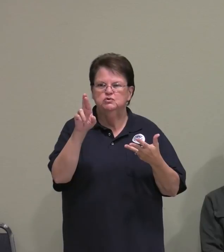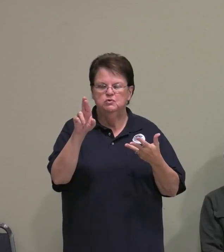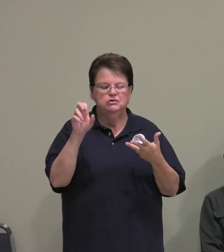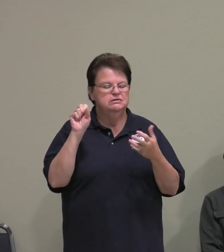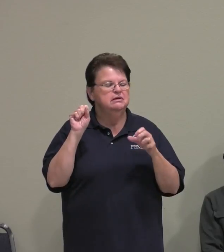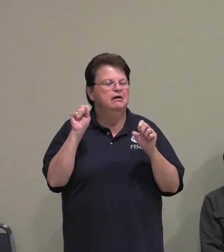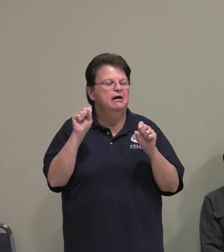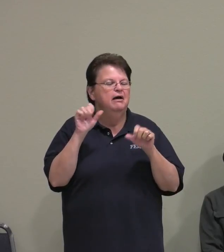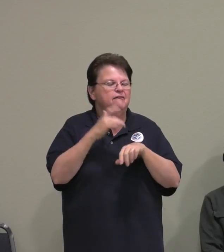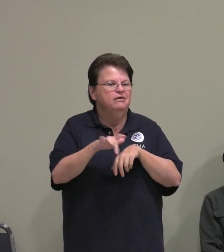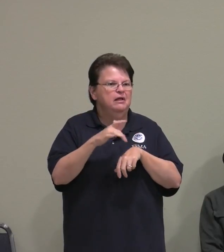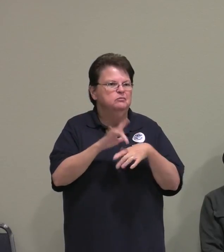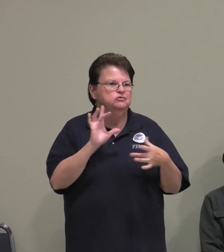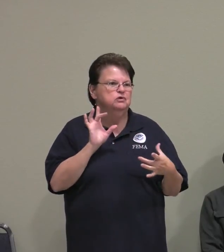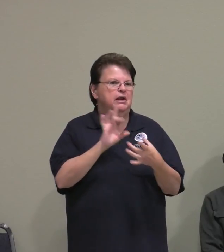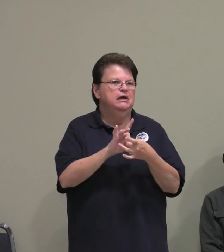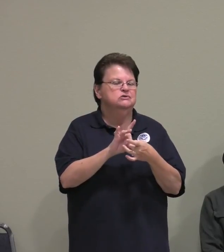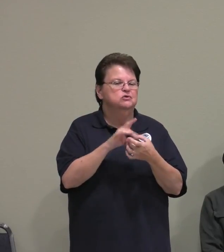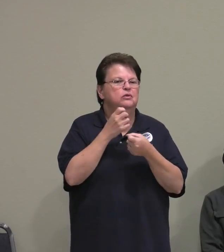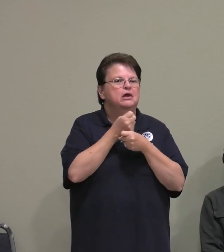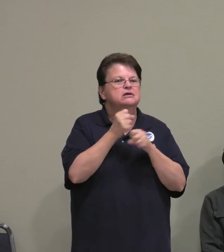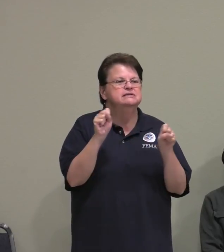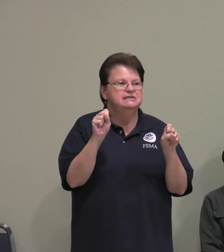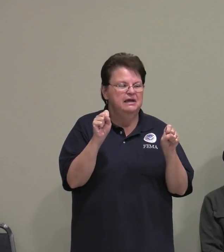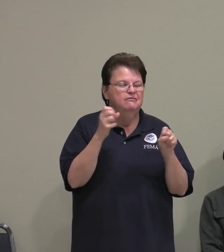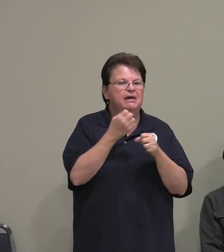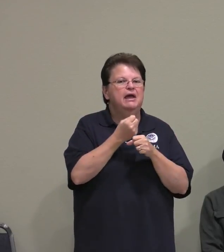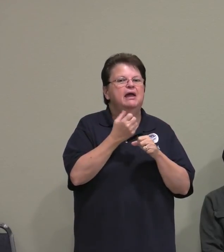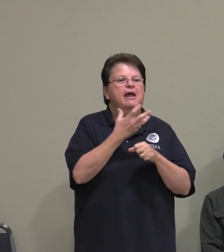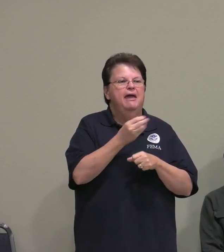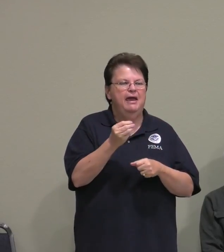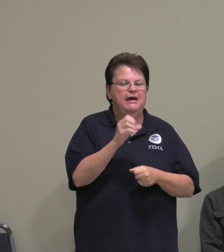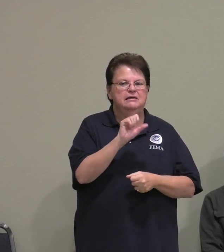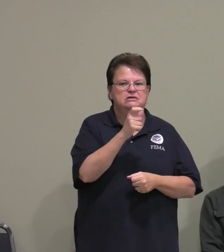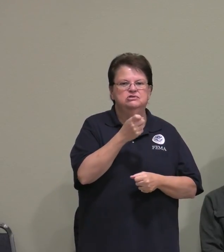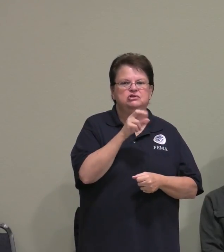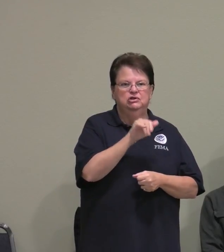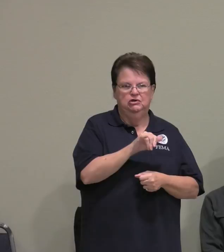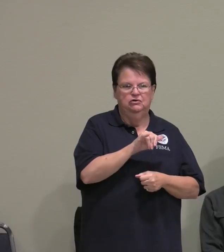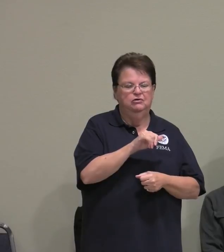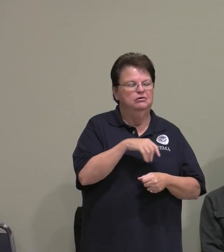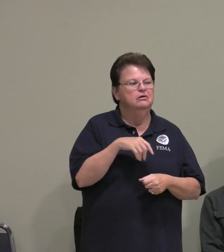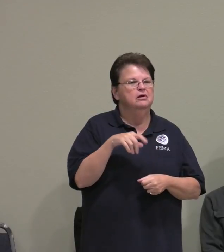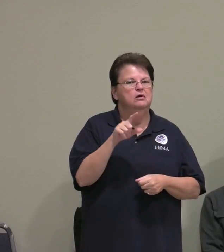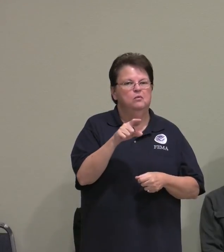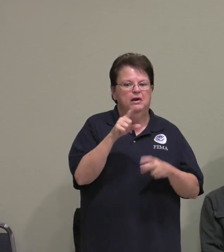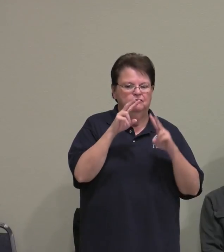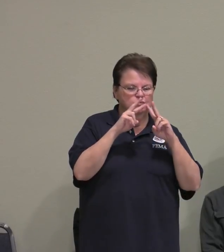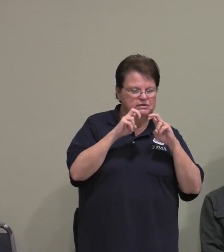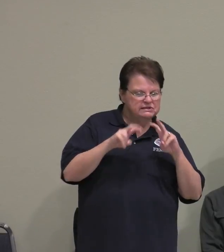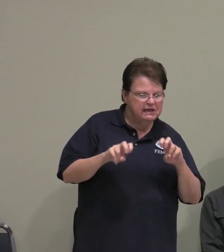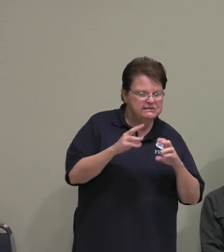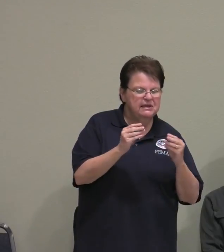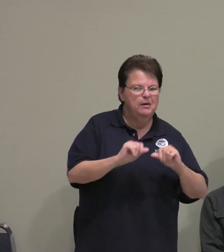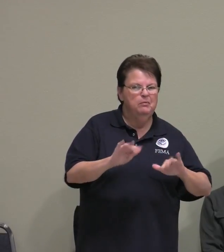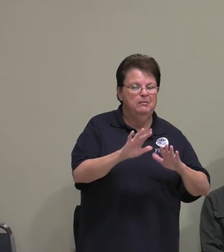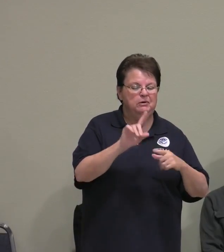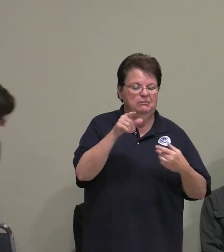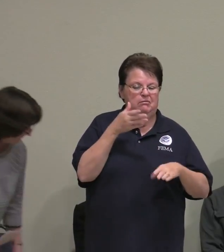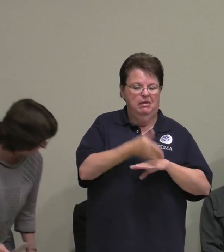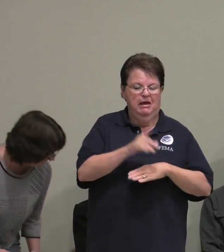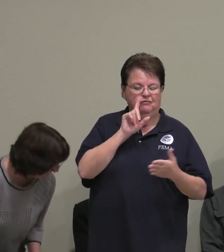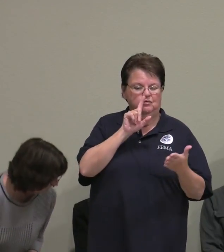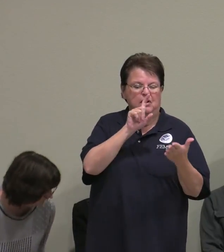hook these units up so that they are safe and secure. That takes a while to assess those properties. Once we've identified